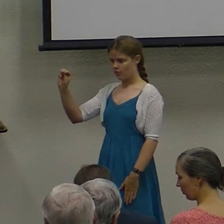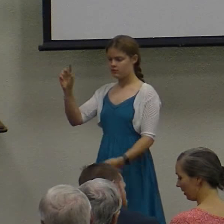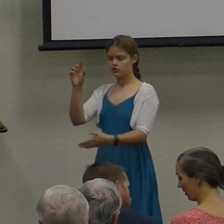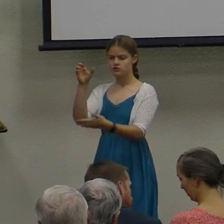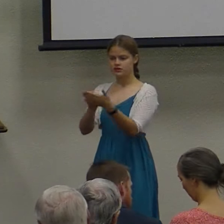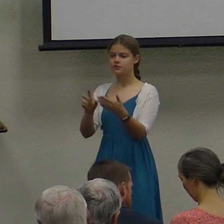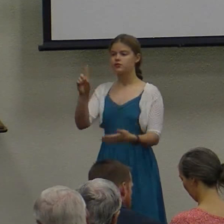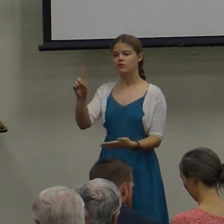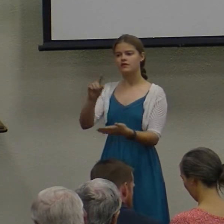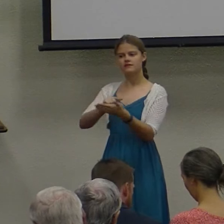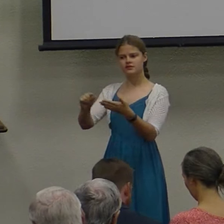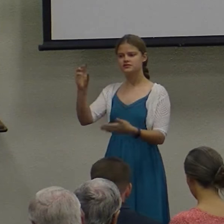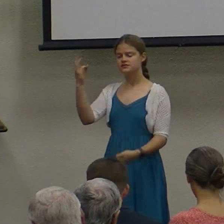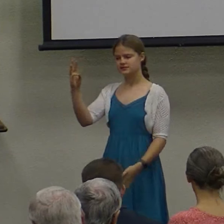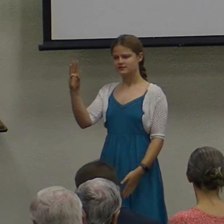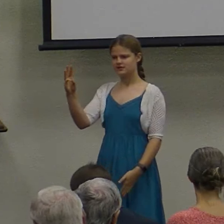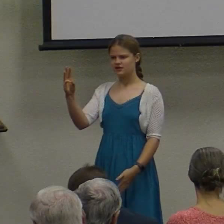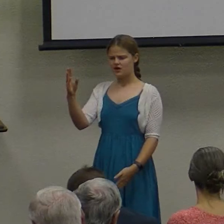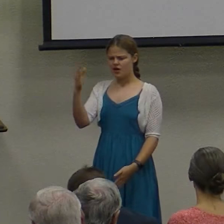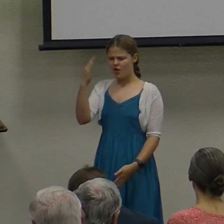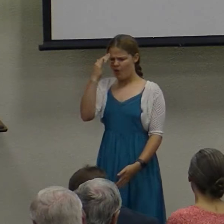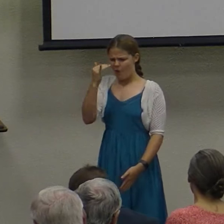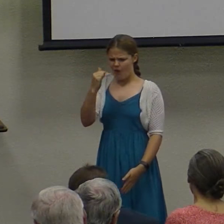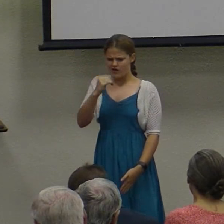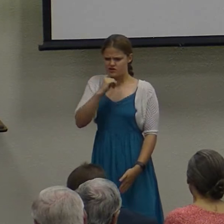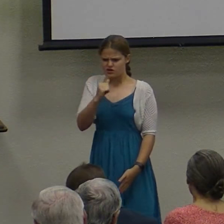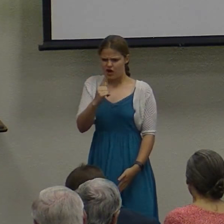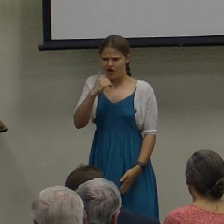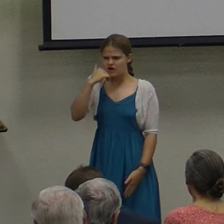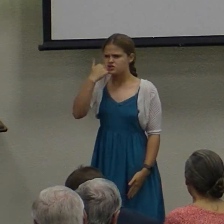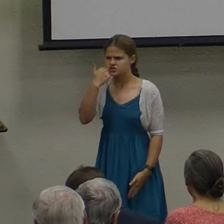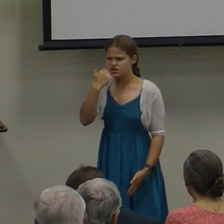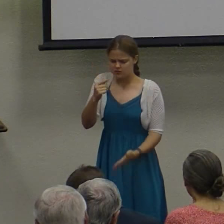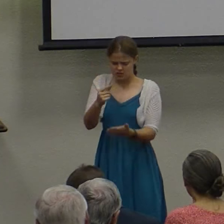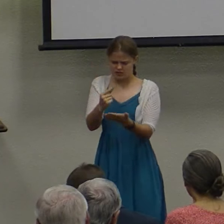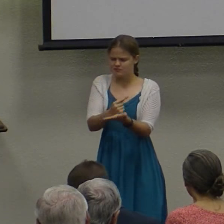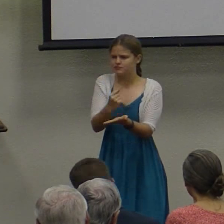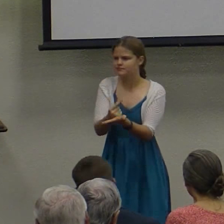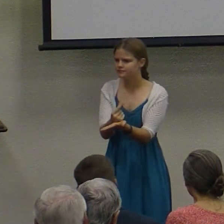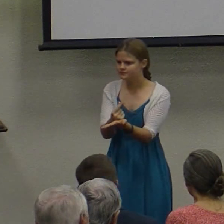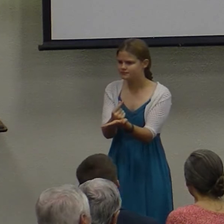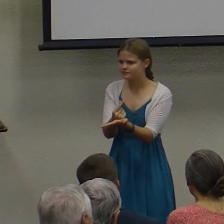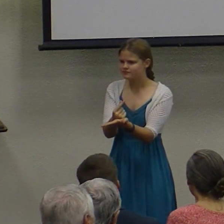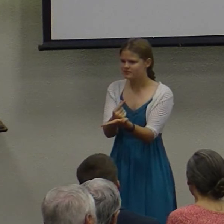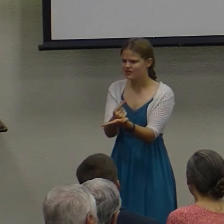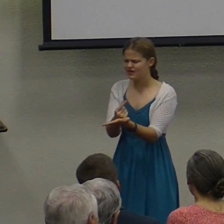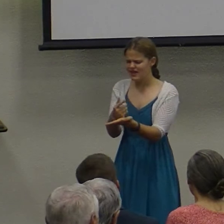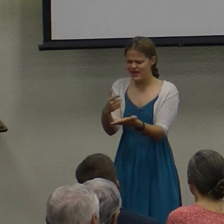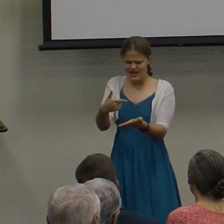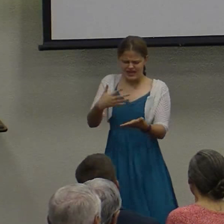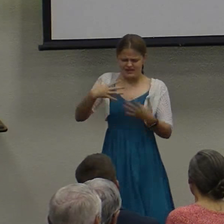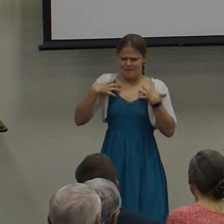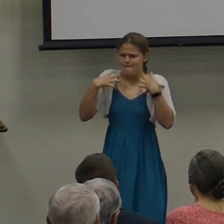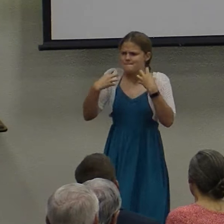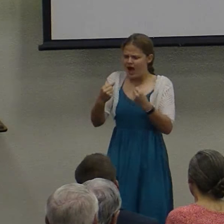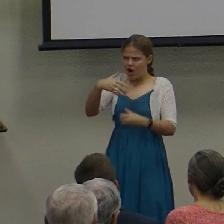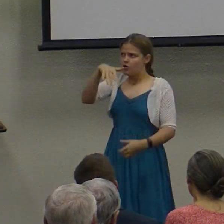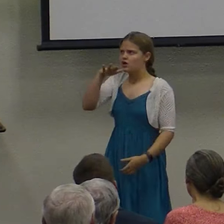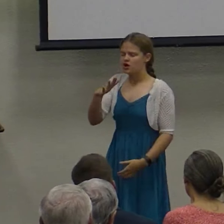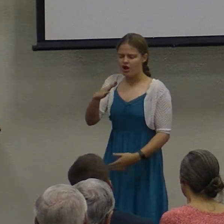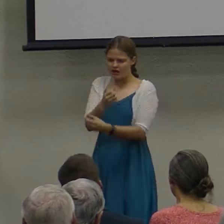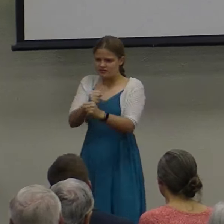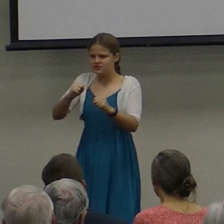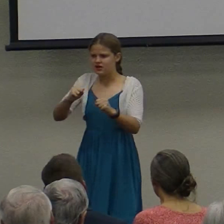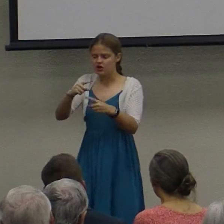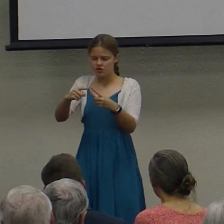16. It reads, "For I am not ashamed of the gospel. It is the power of God for salvation